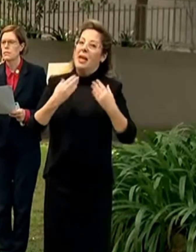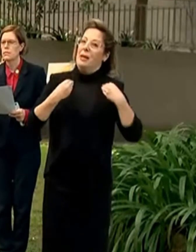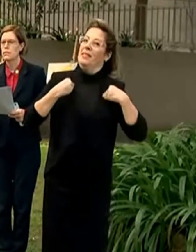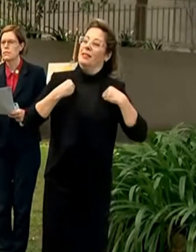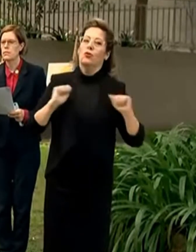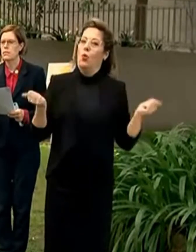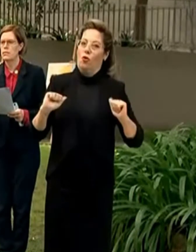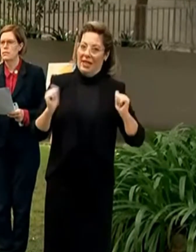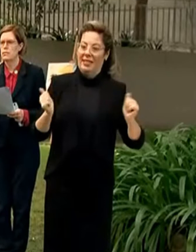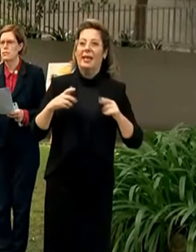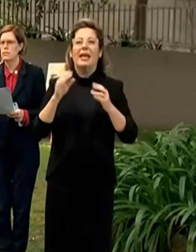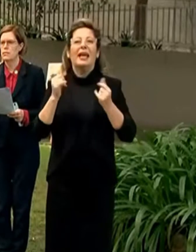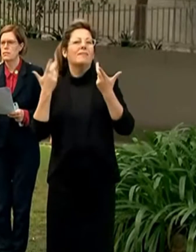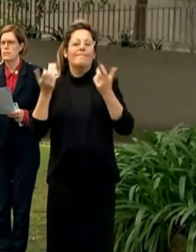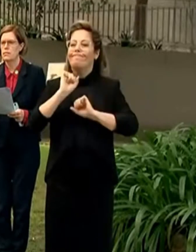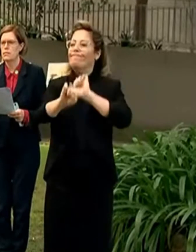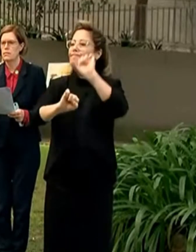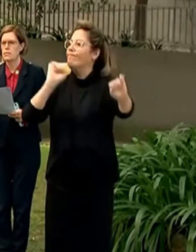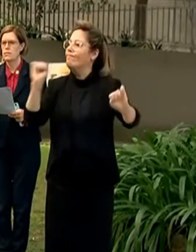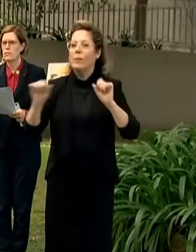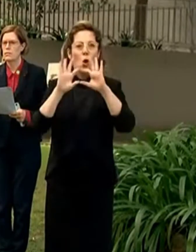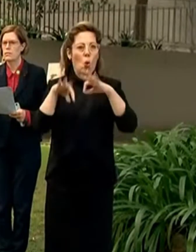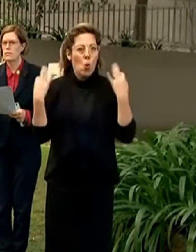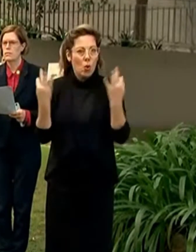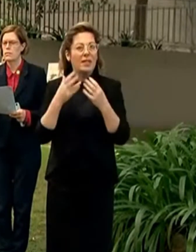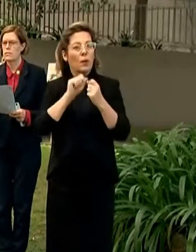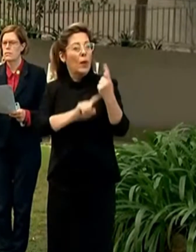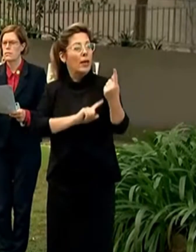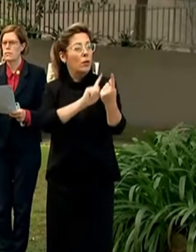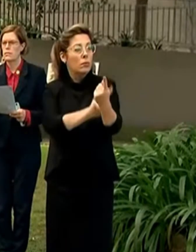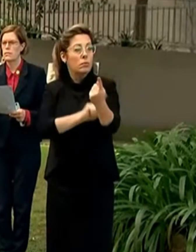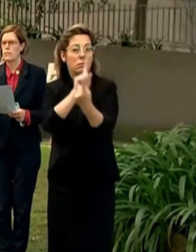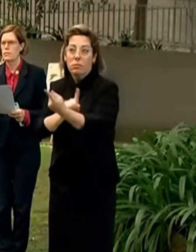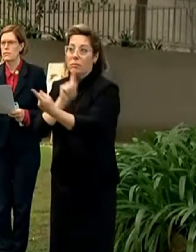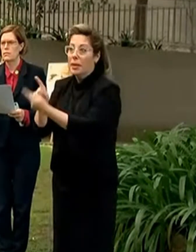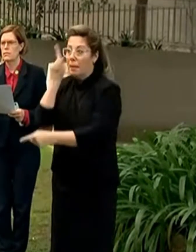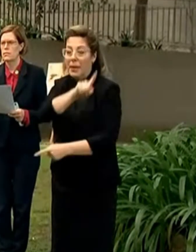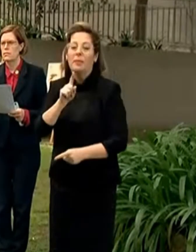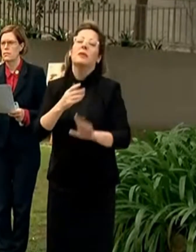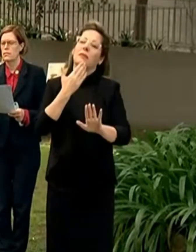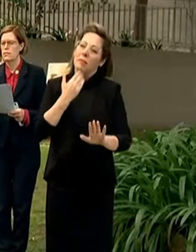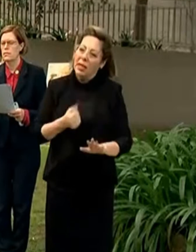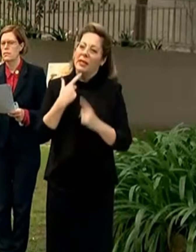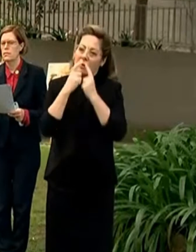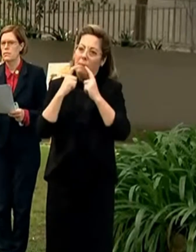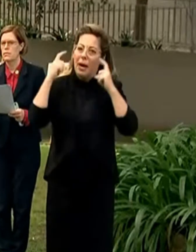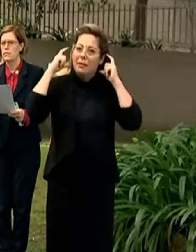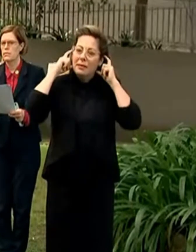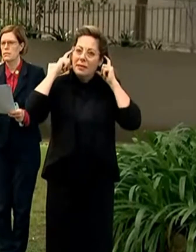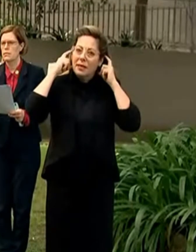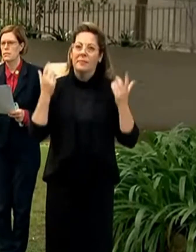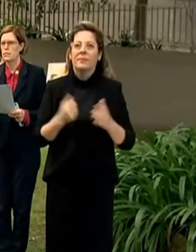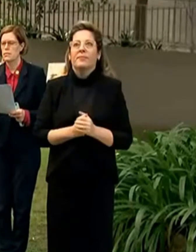you're in an organisation or an enterprise which is customer facing and you're having a lot to do with customers, we would like to see you wearing a